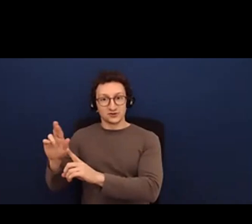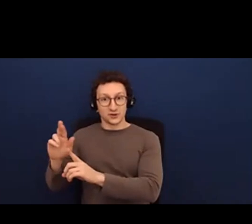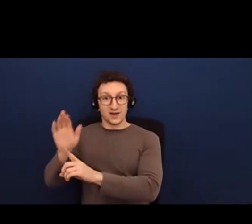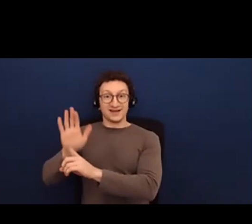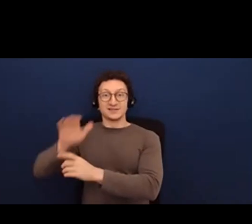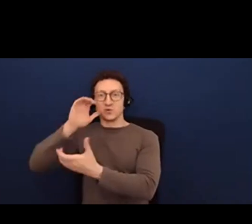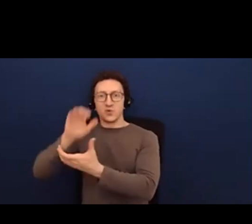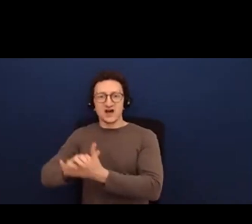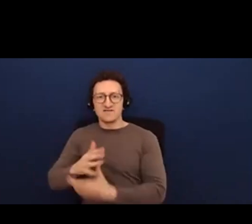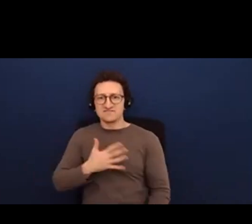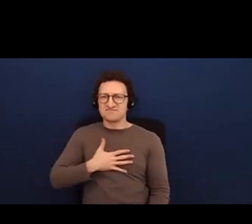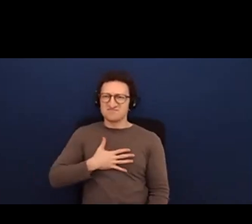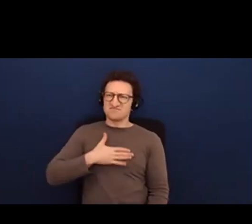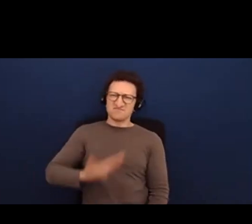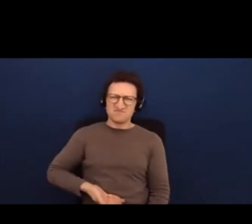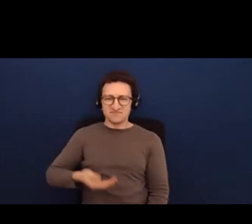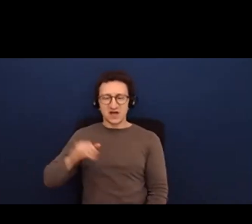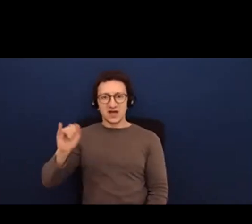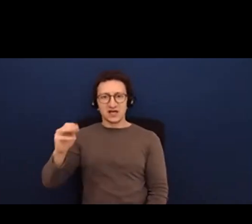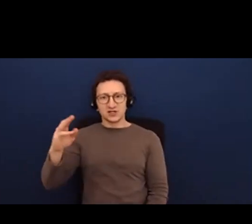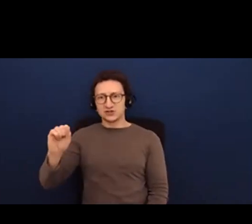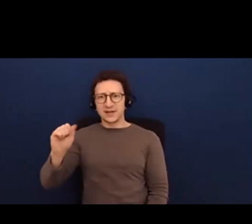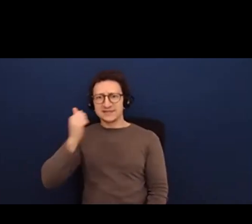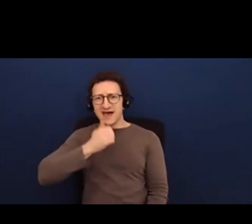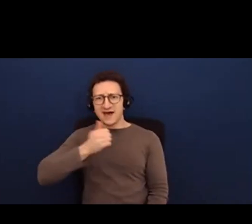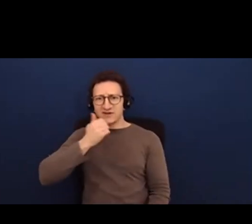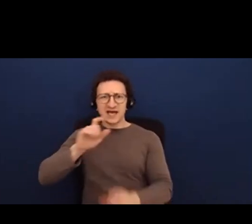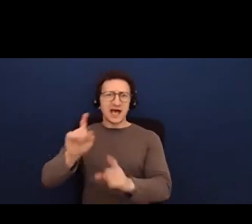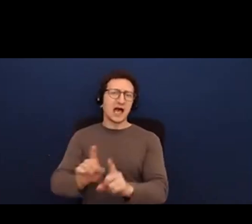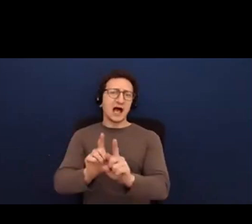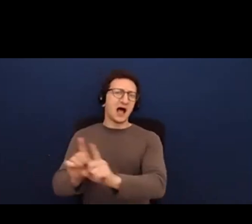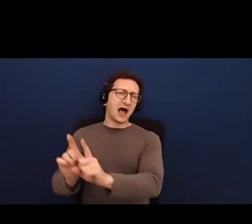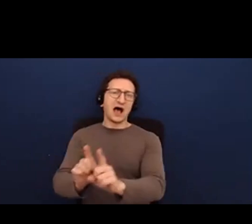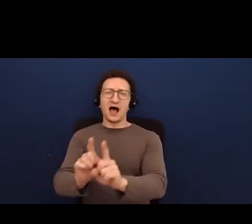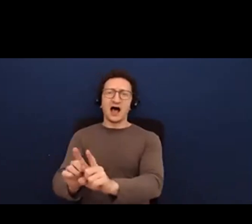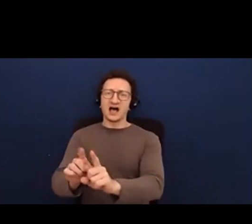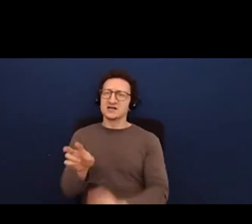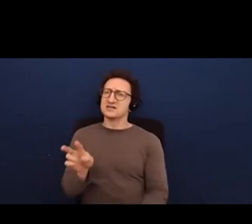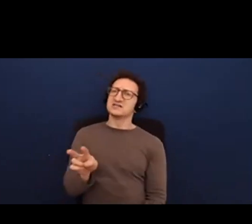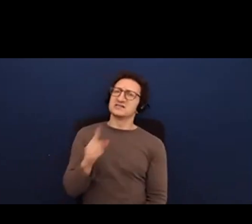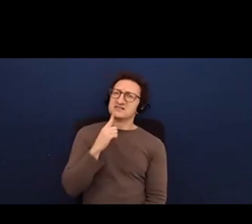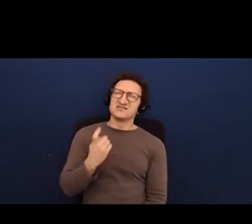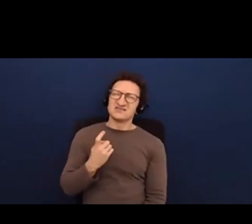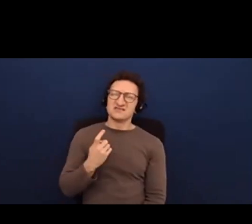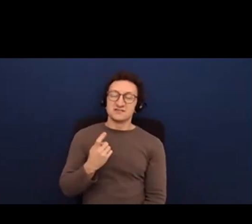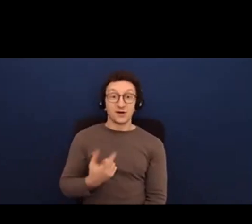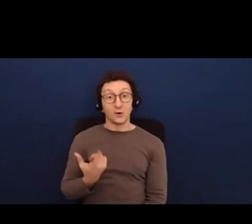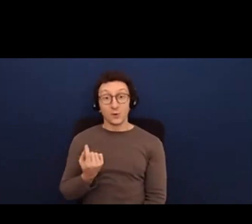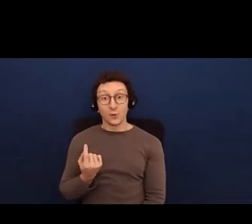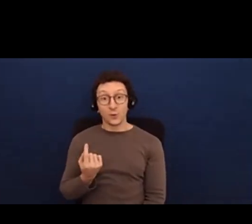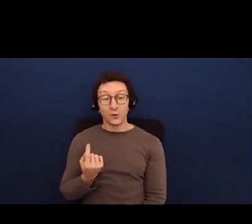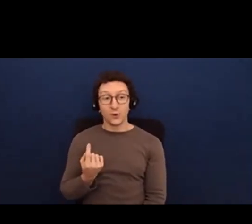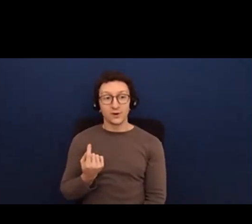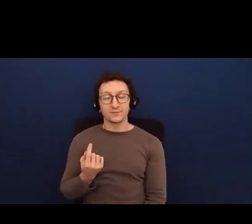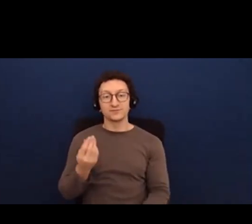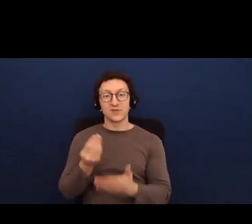was so much involved in the afternoons with Solomon. And so what she did is she bought a tandem,